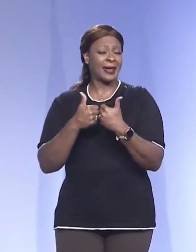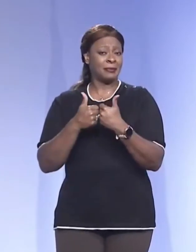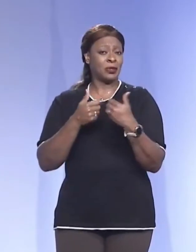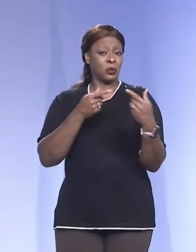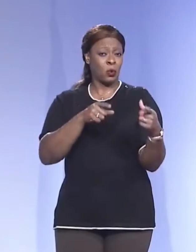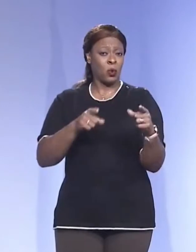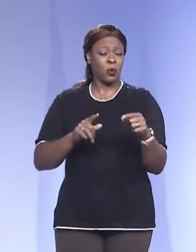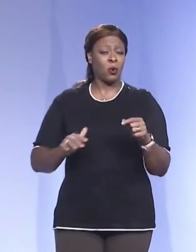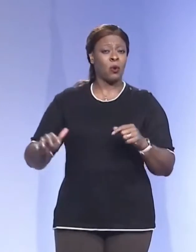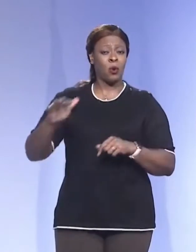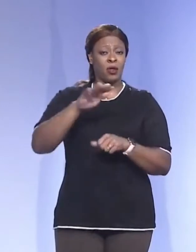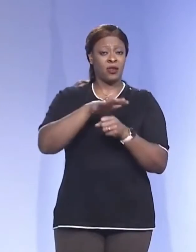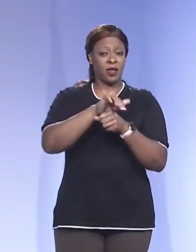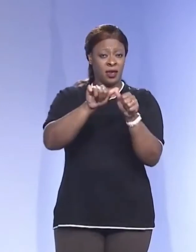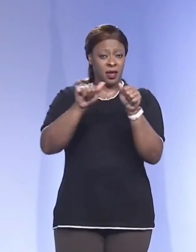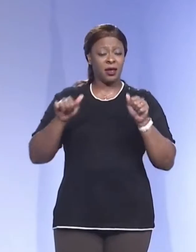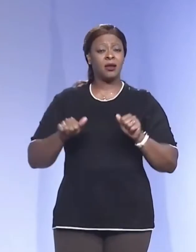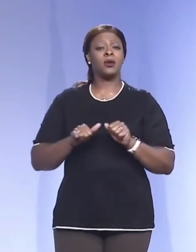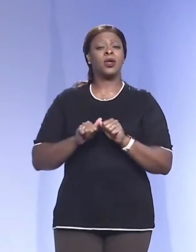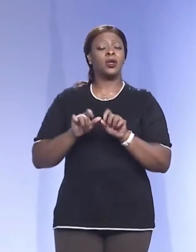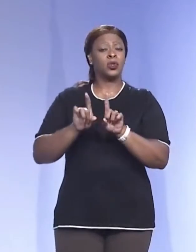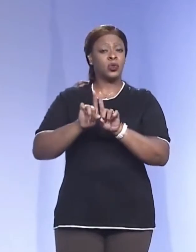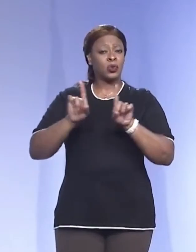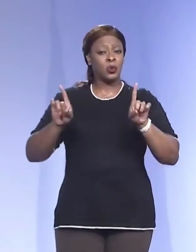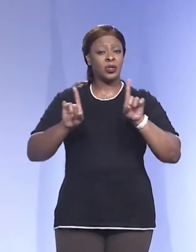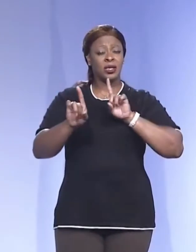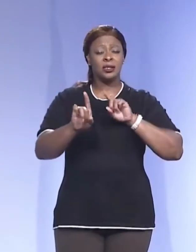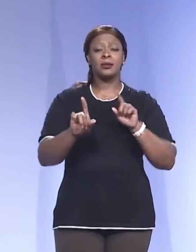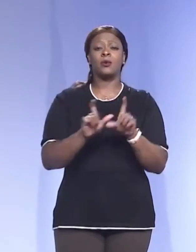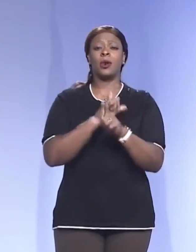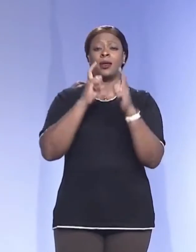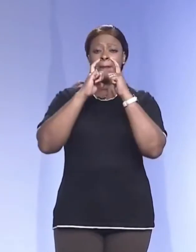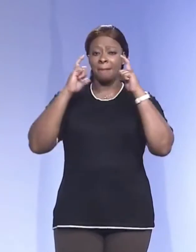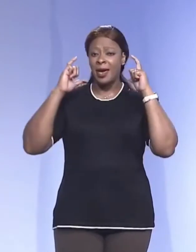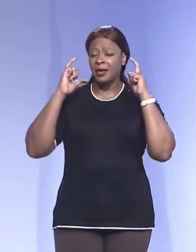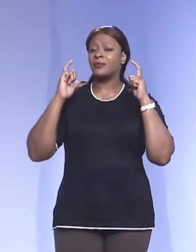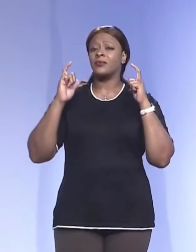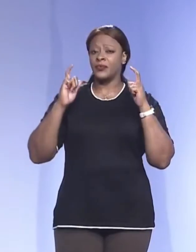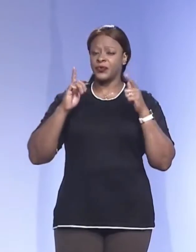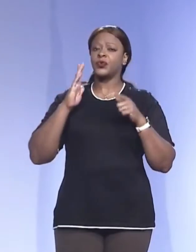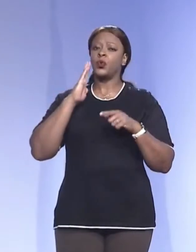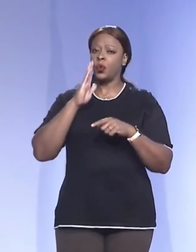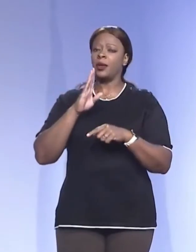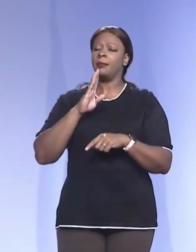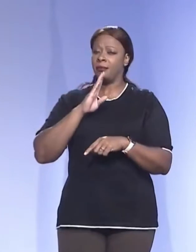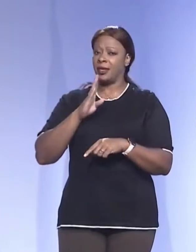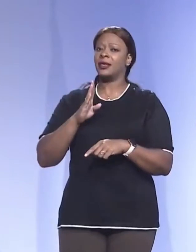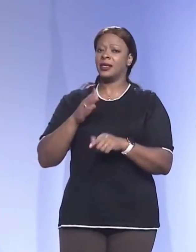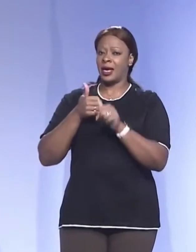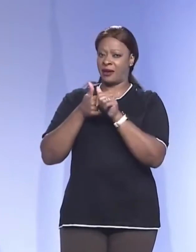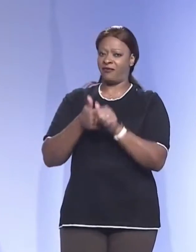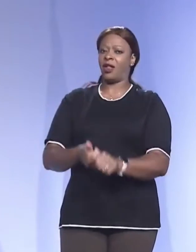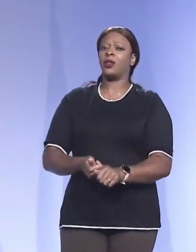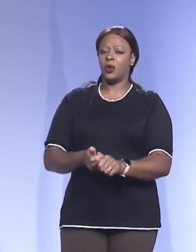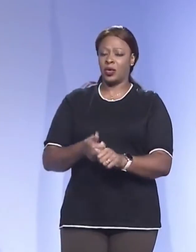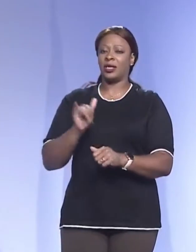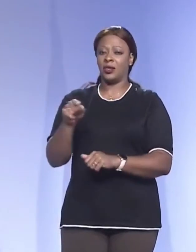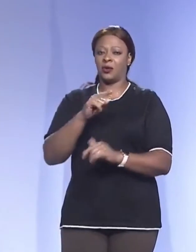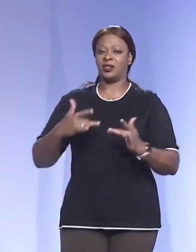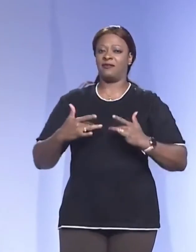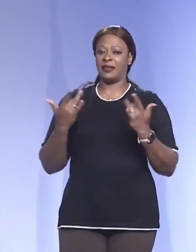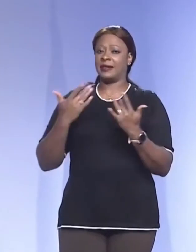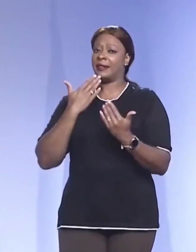on across the area, social distancing and masking is being adhered to at those events? Thank